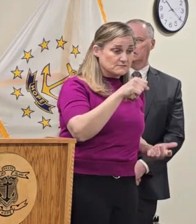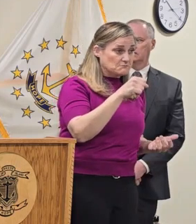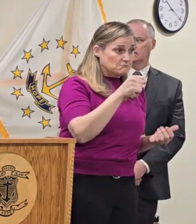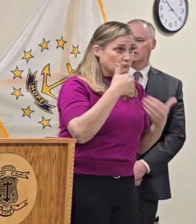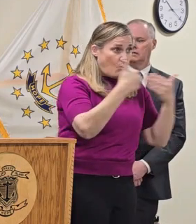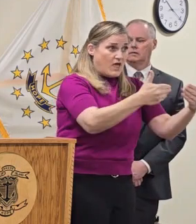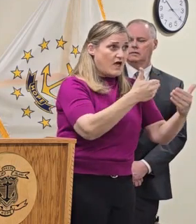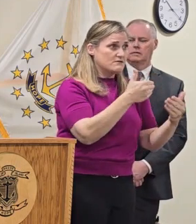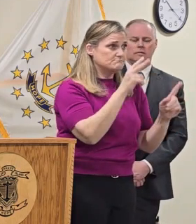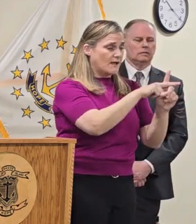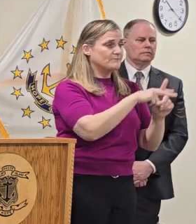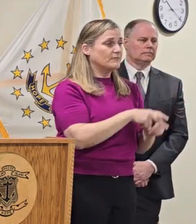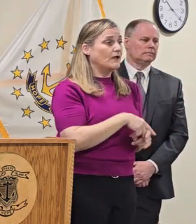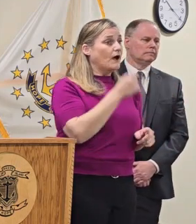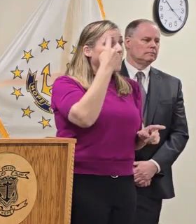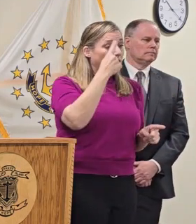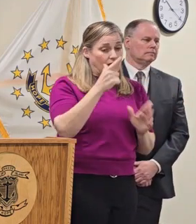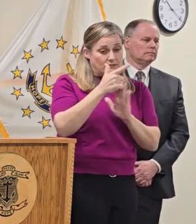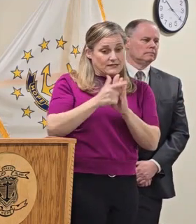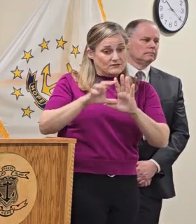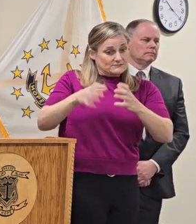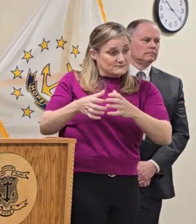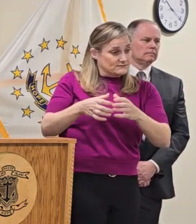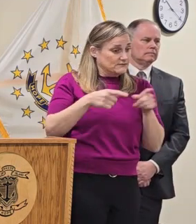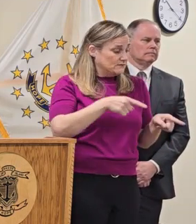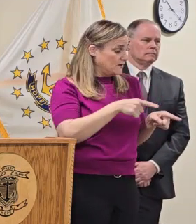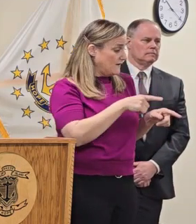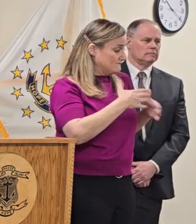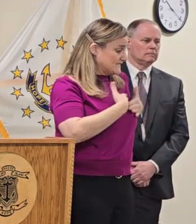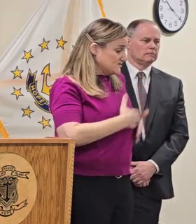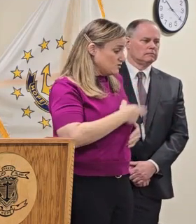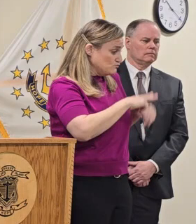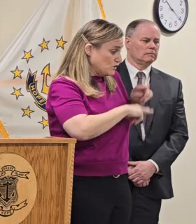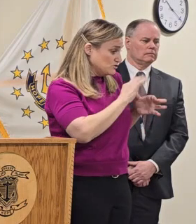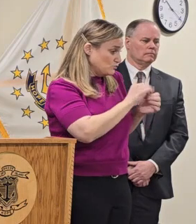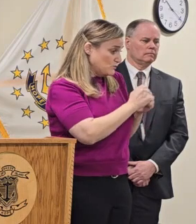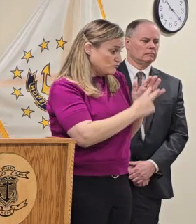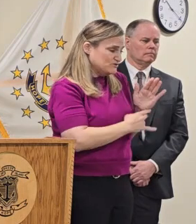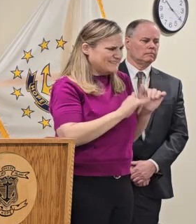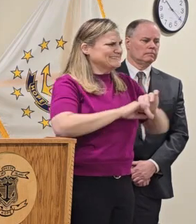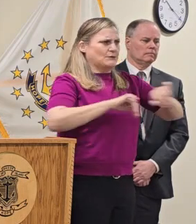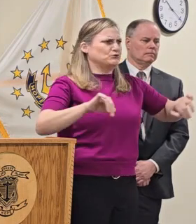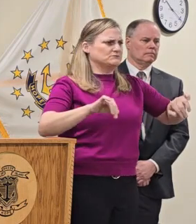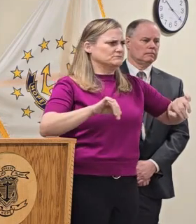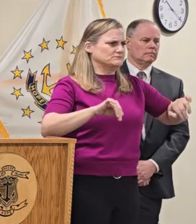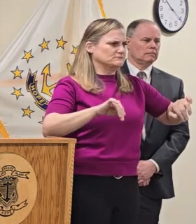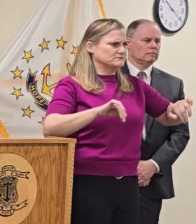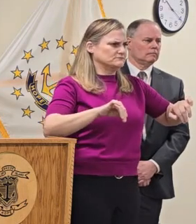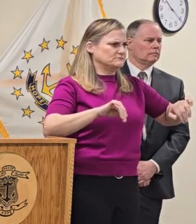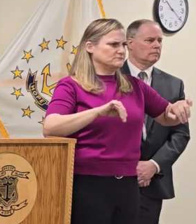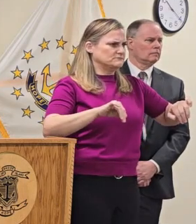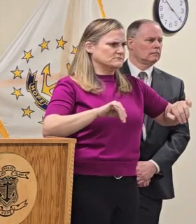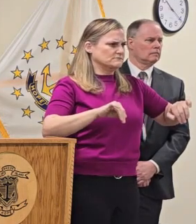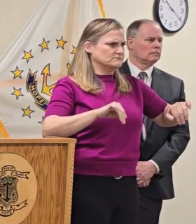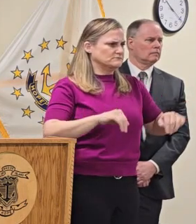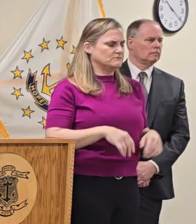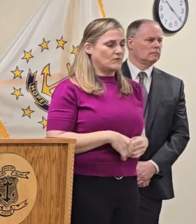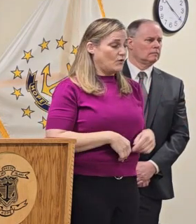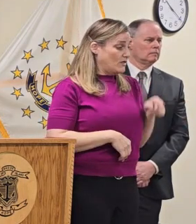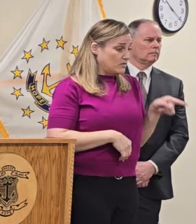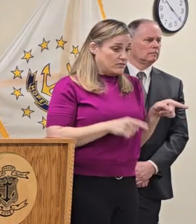be comparing notes on what's going on and the things that they need, but we're not slowing down the process. And secondarily, if I